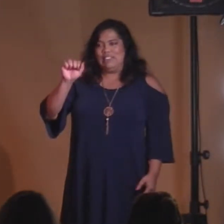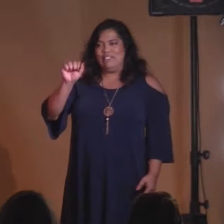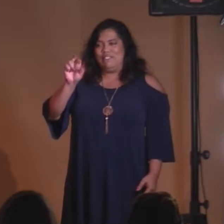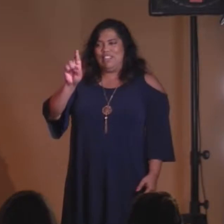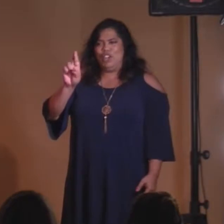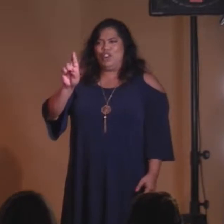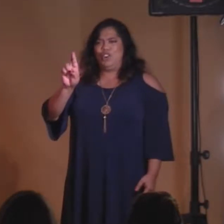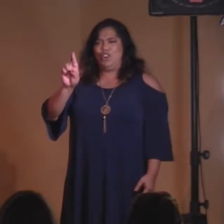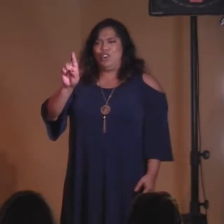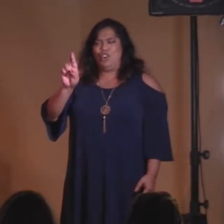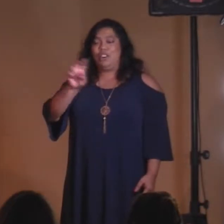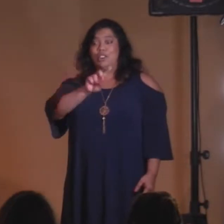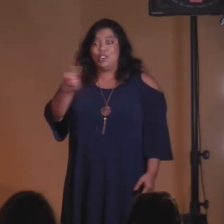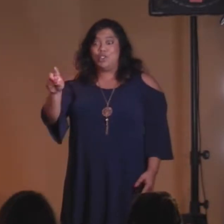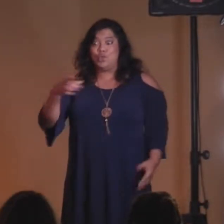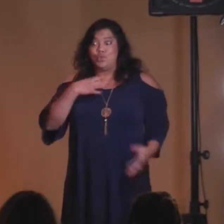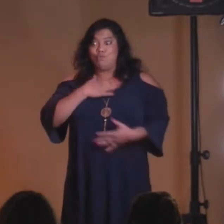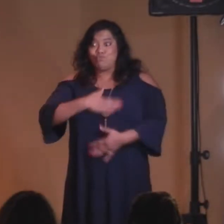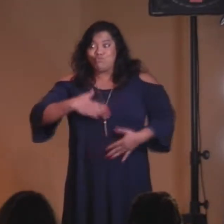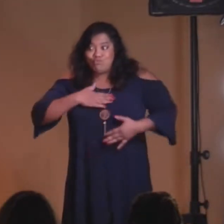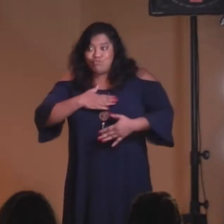F-E-A-R. How many people in here like spooky movies?